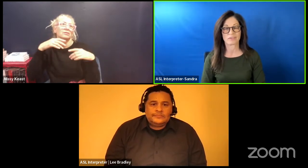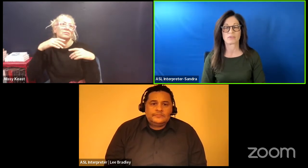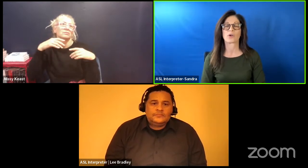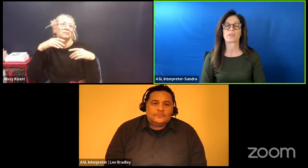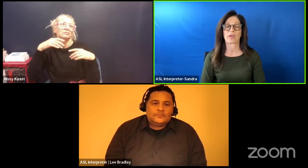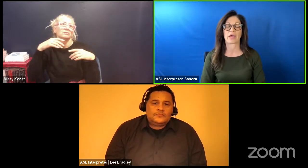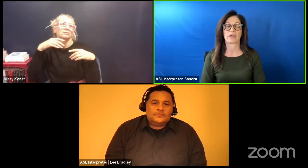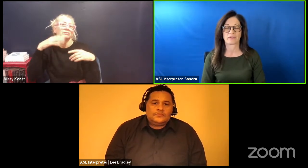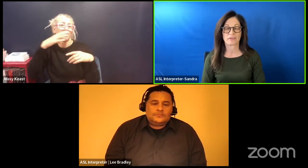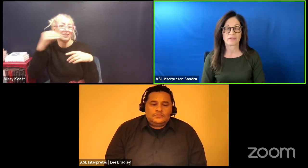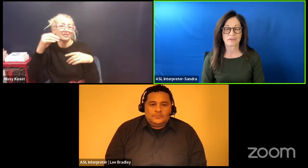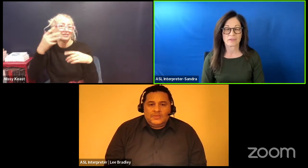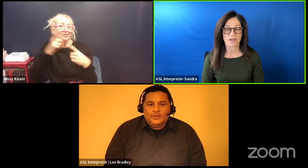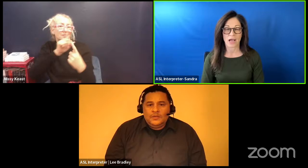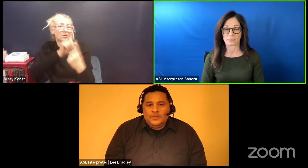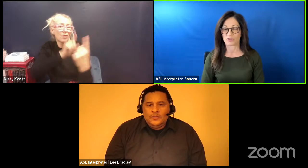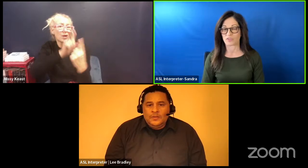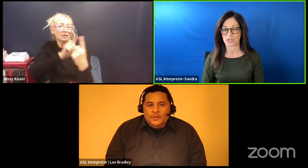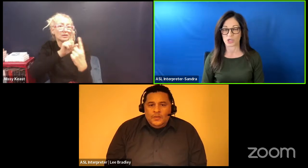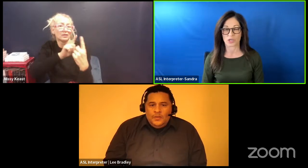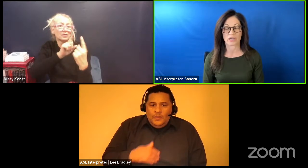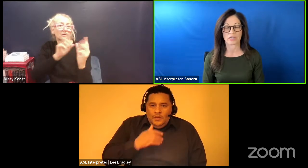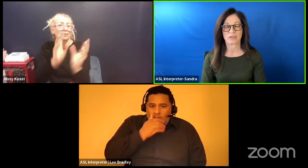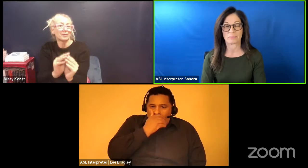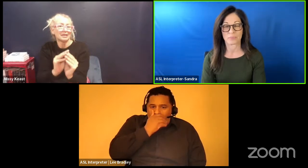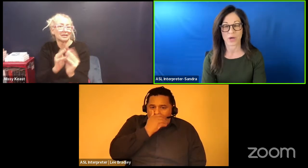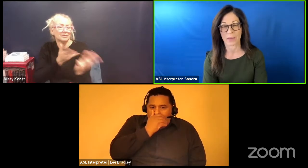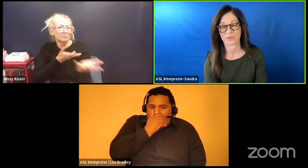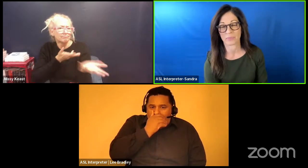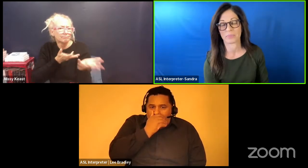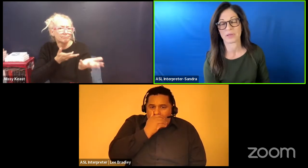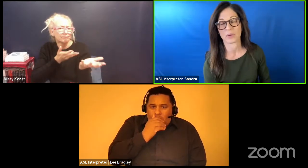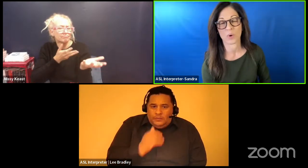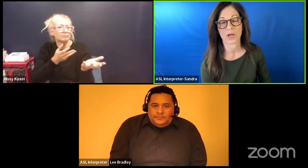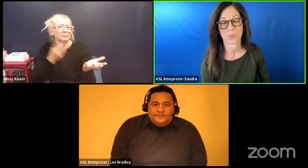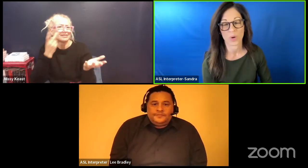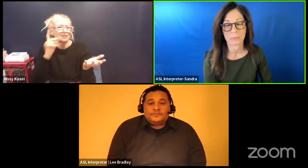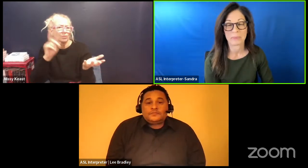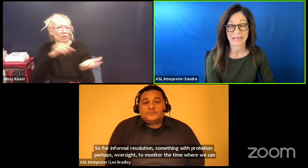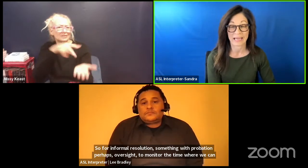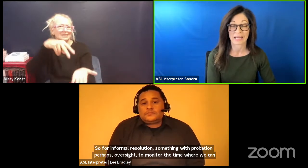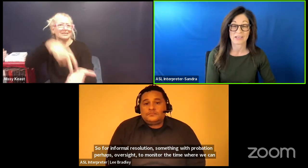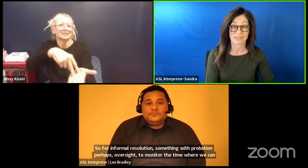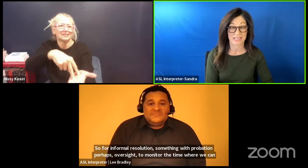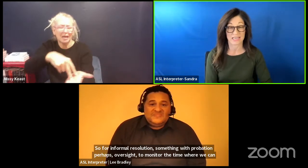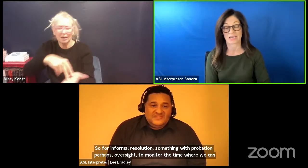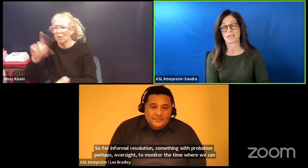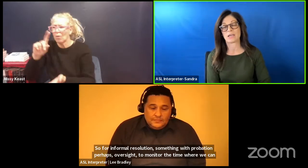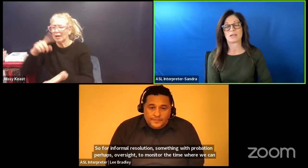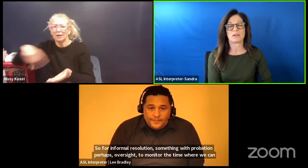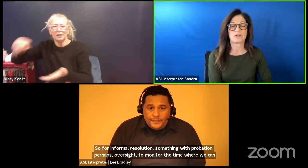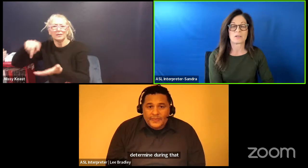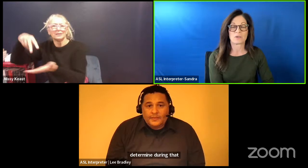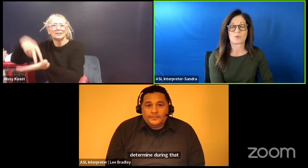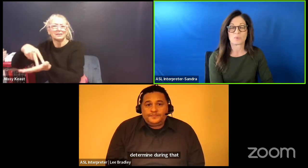determine during that observation, perhaps it be a one-on-one meeting to